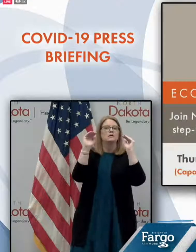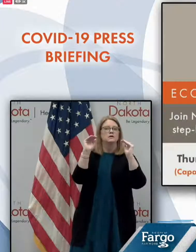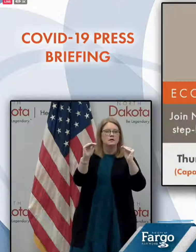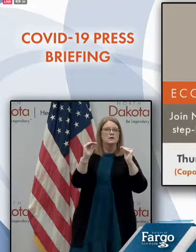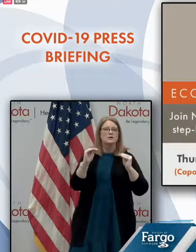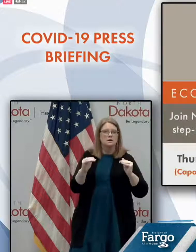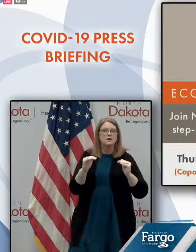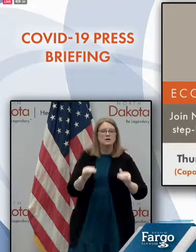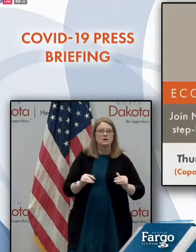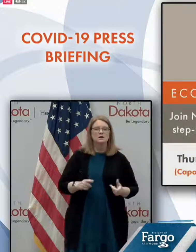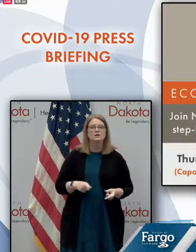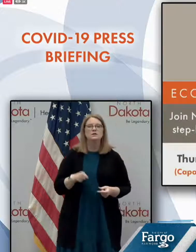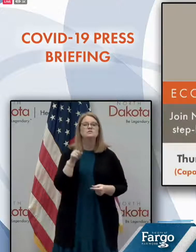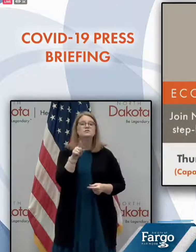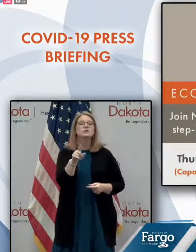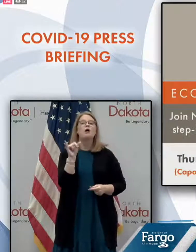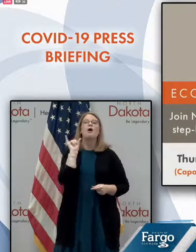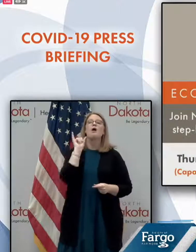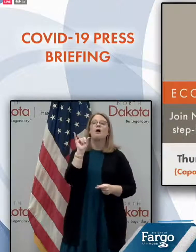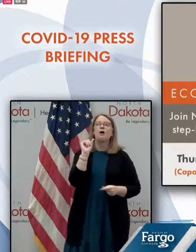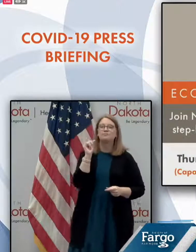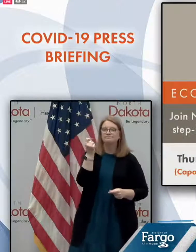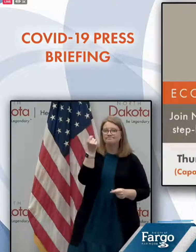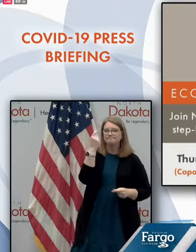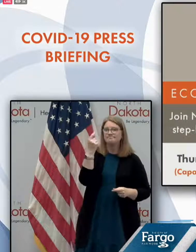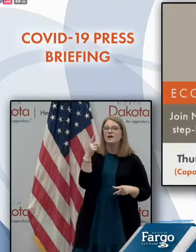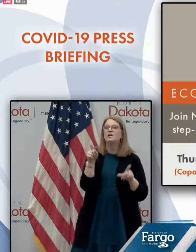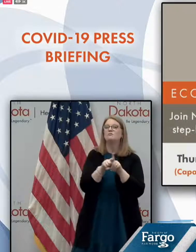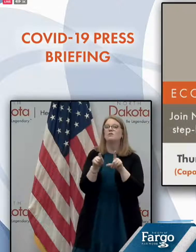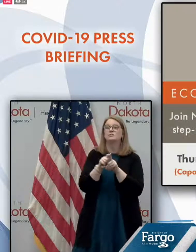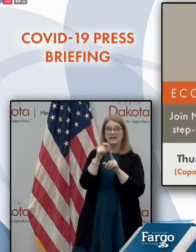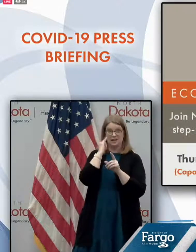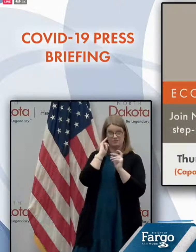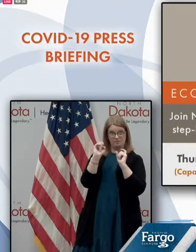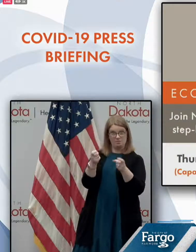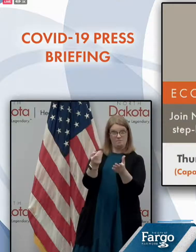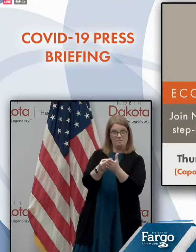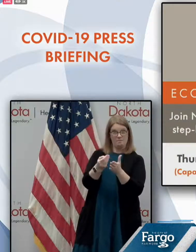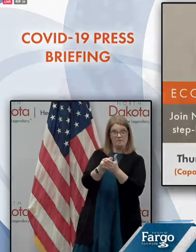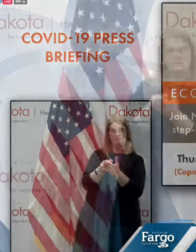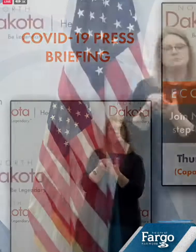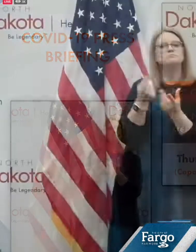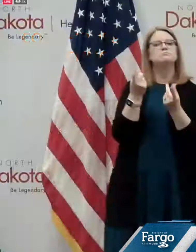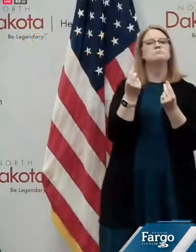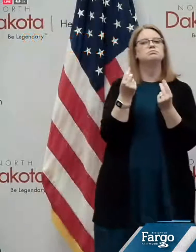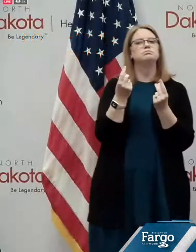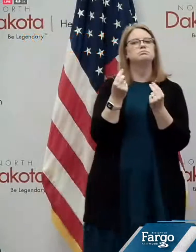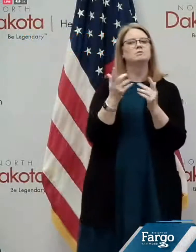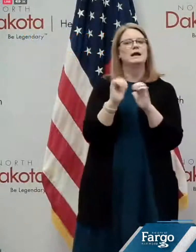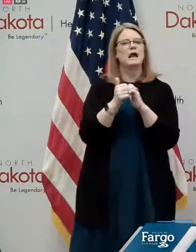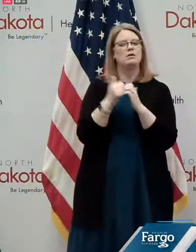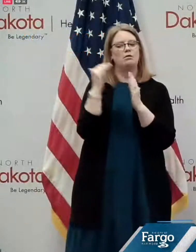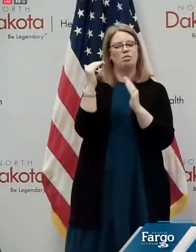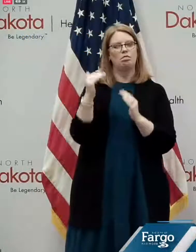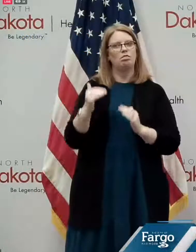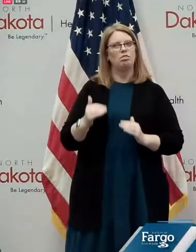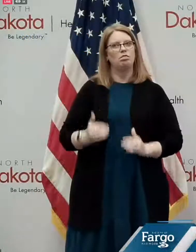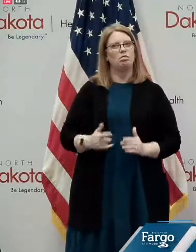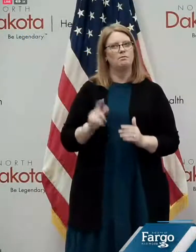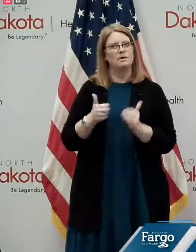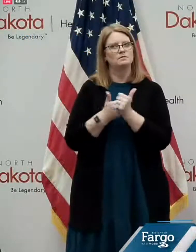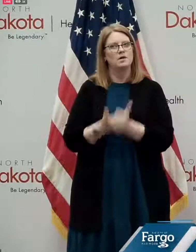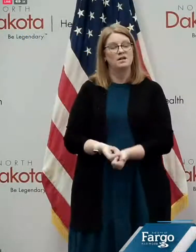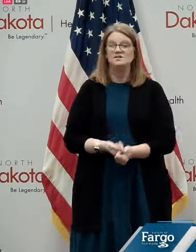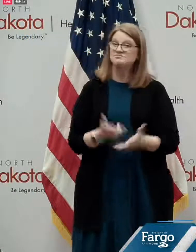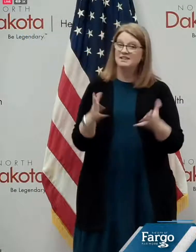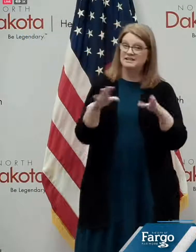of post-award obligations and to share additional resources with you. The session is free, as always, and open to